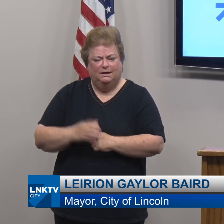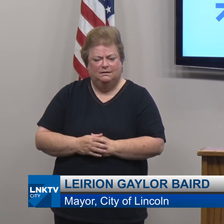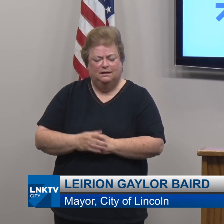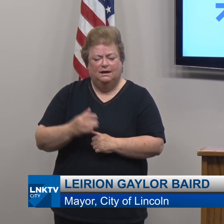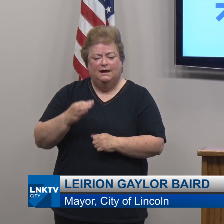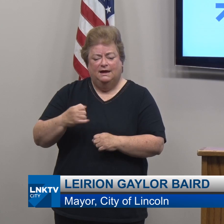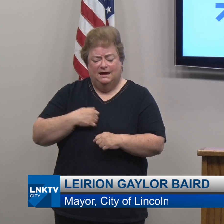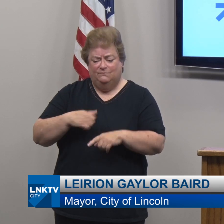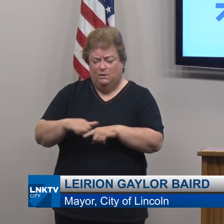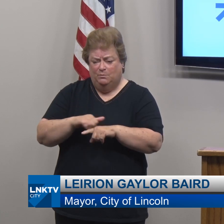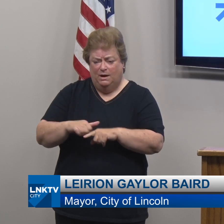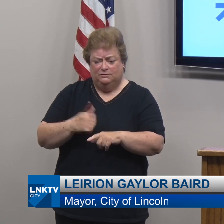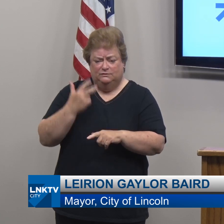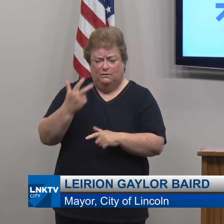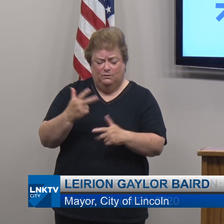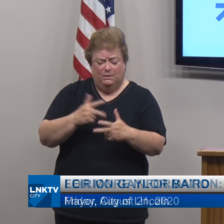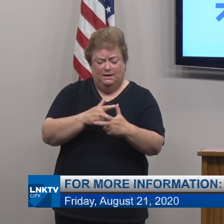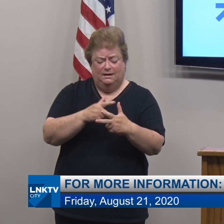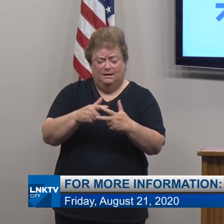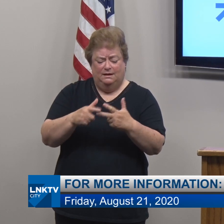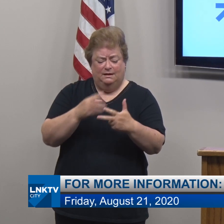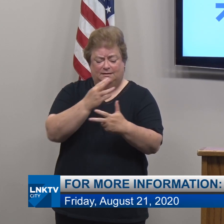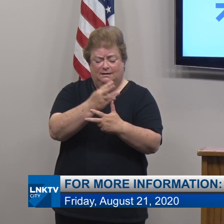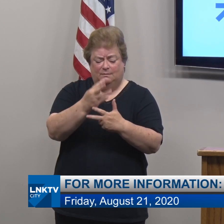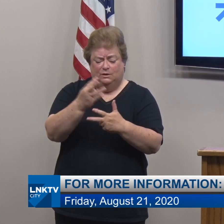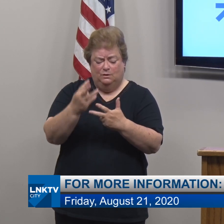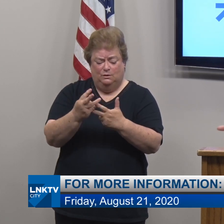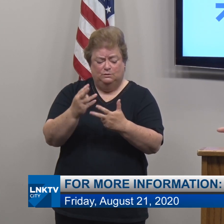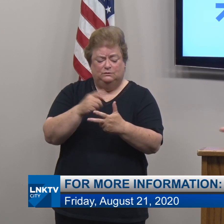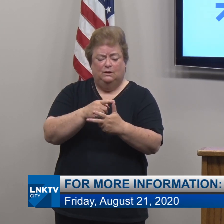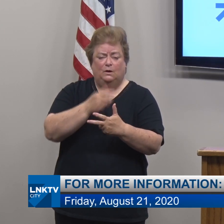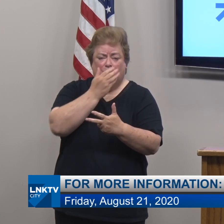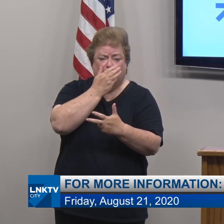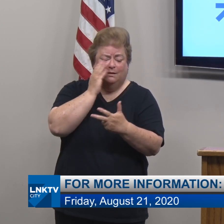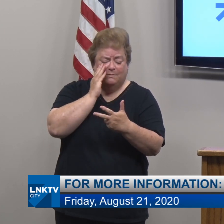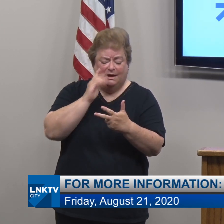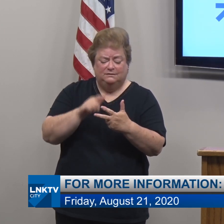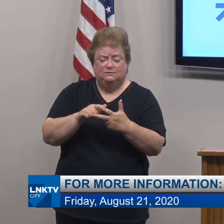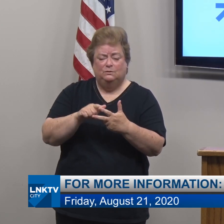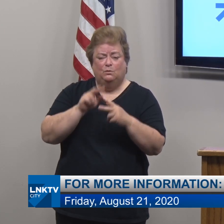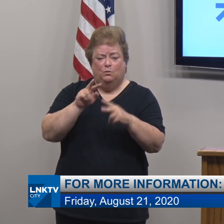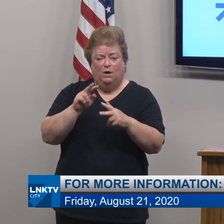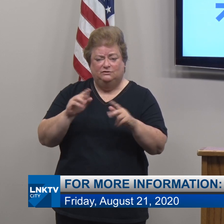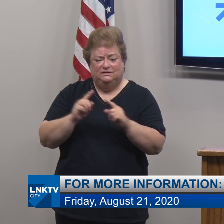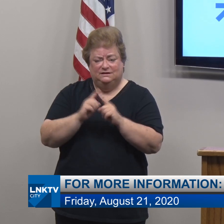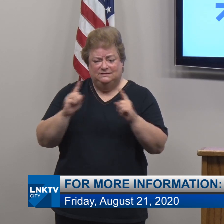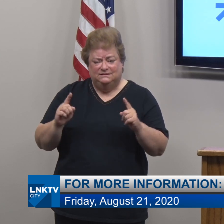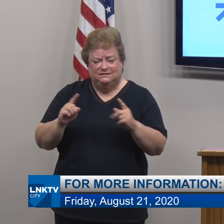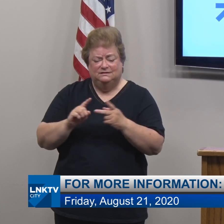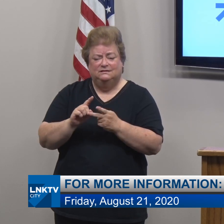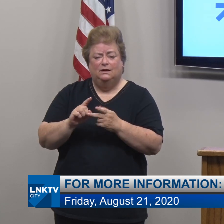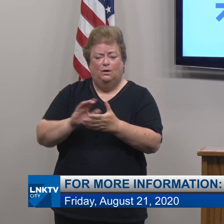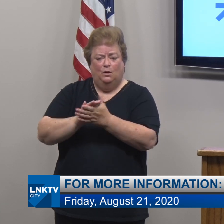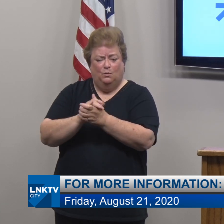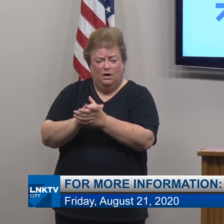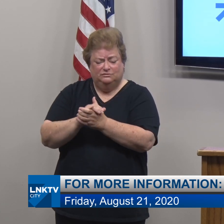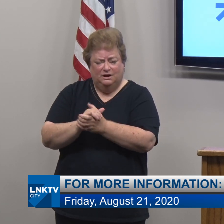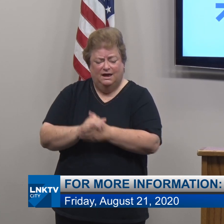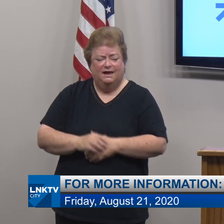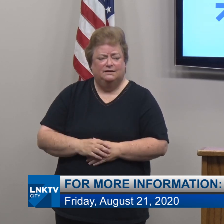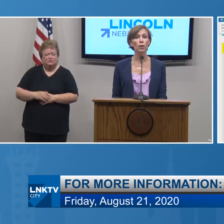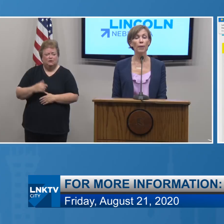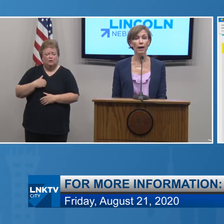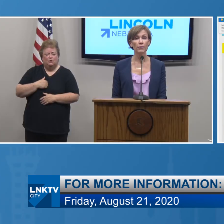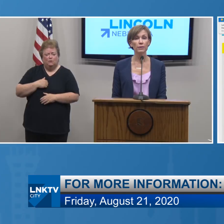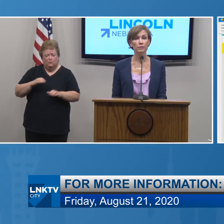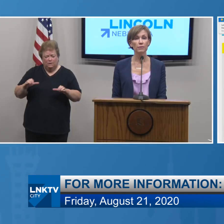practice those 3 W's, when we wear our masks and wash our hands and watch our distance, keeping 6 feet from others, we begin to